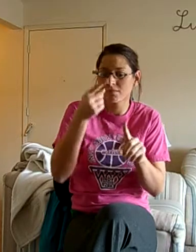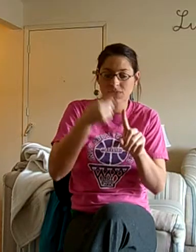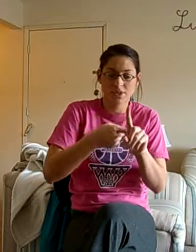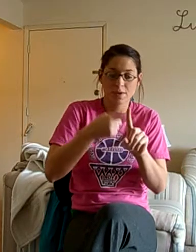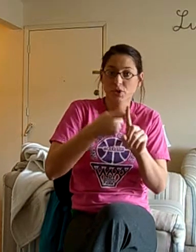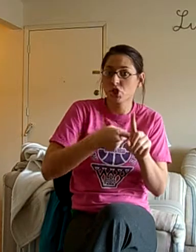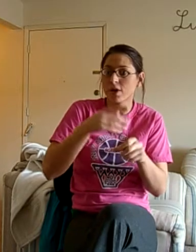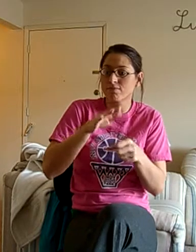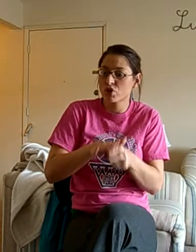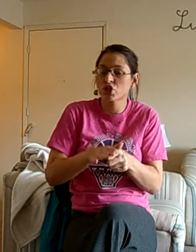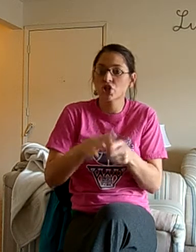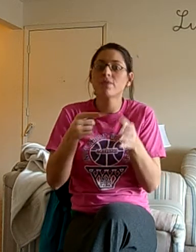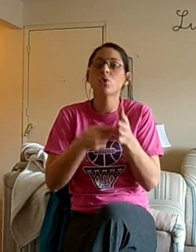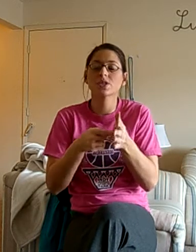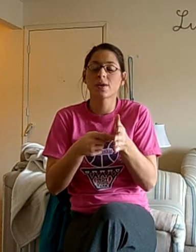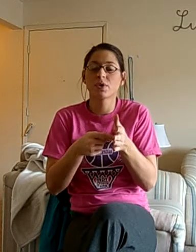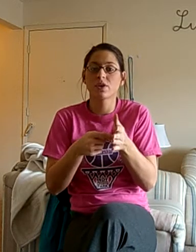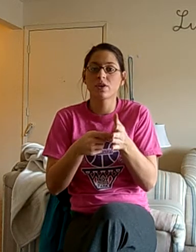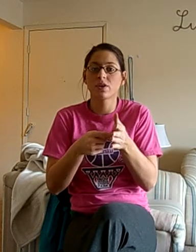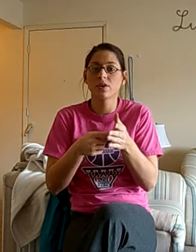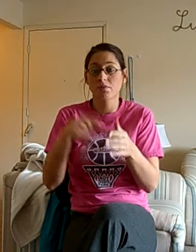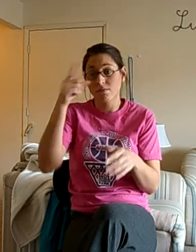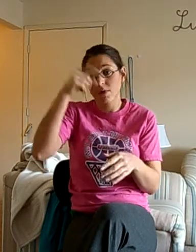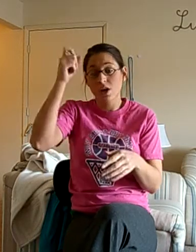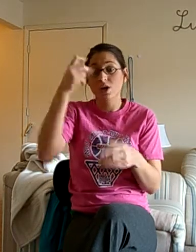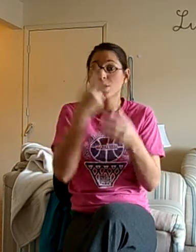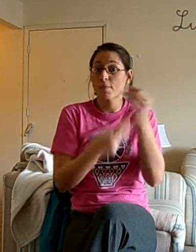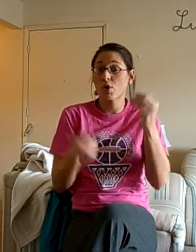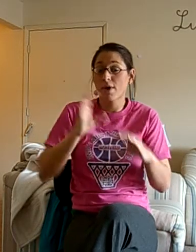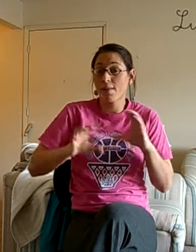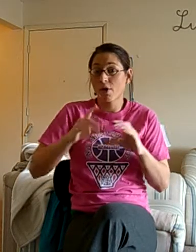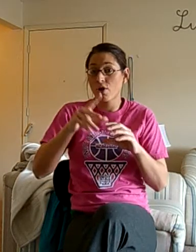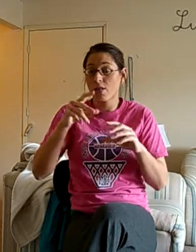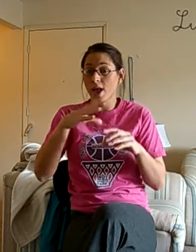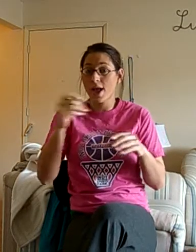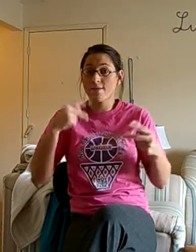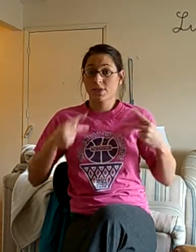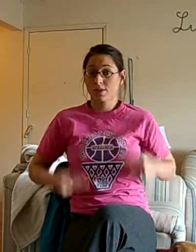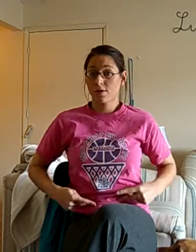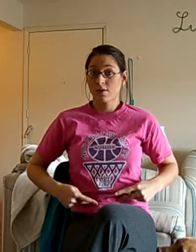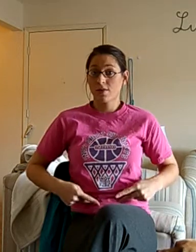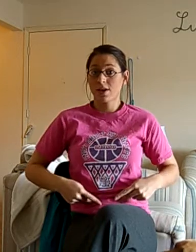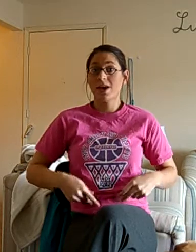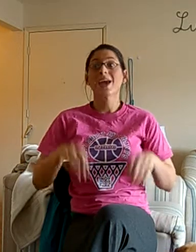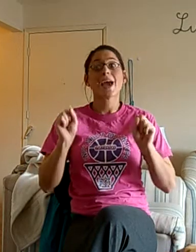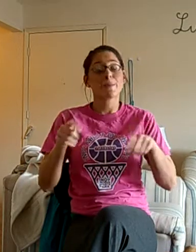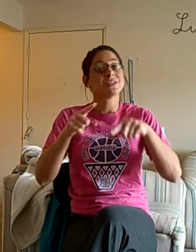example. And that's because both chemical and physical properties can be dependent on temperature and pressure.